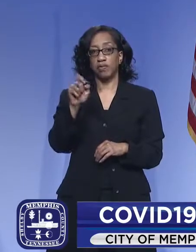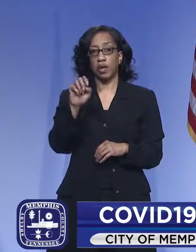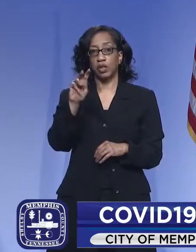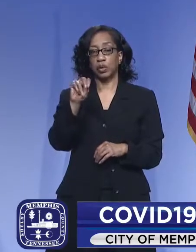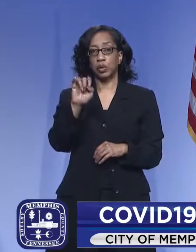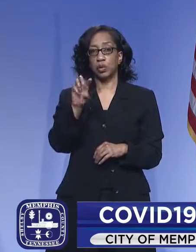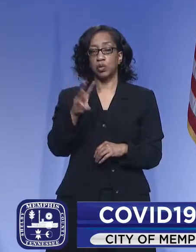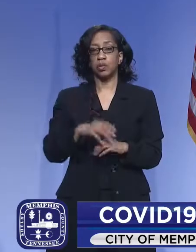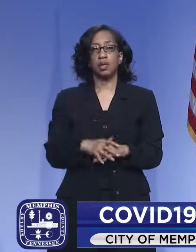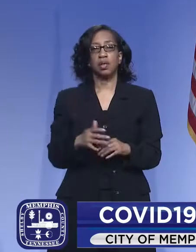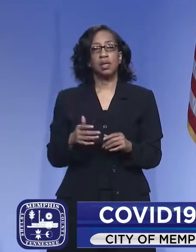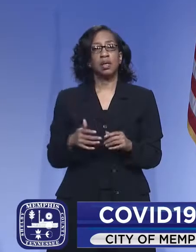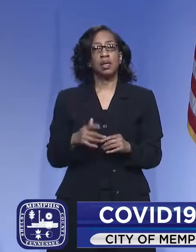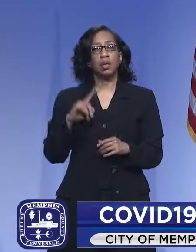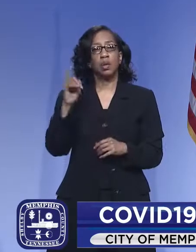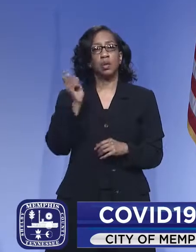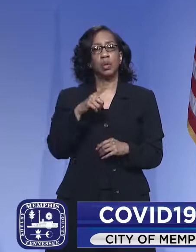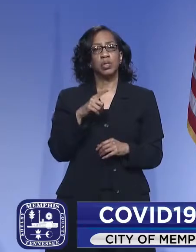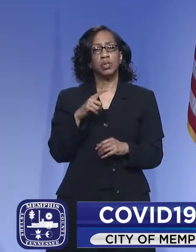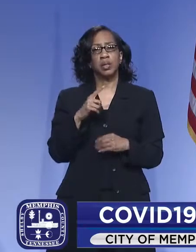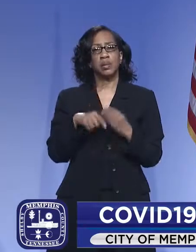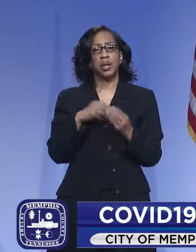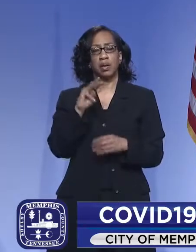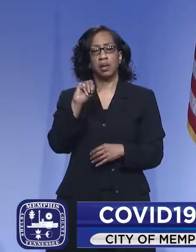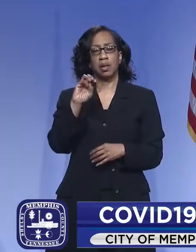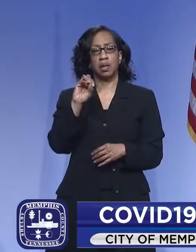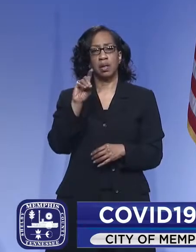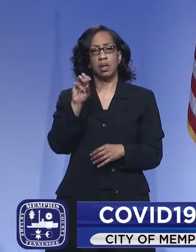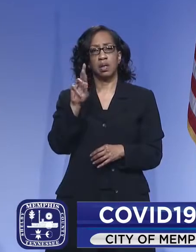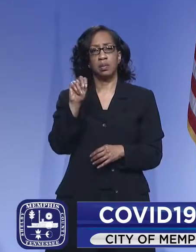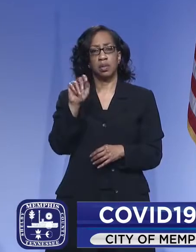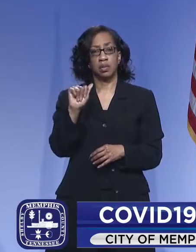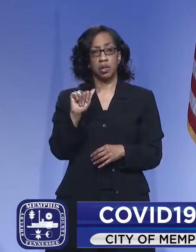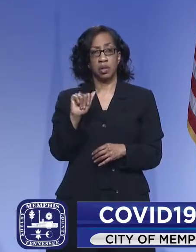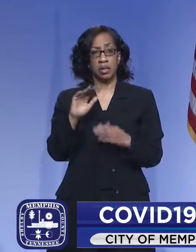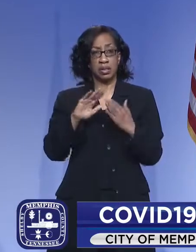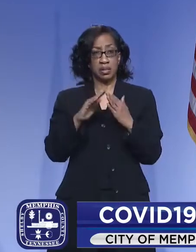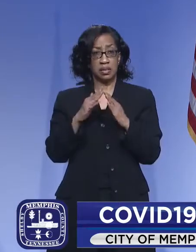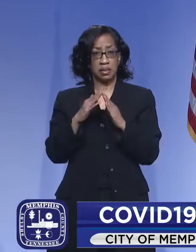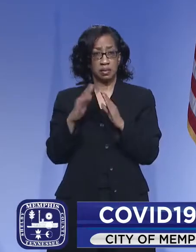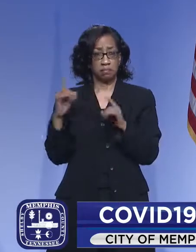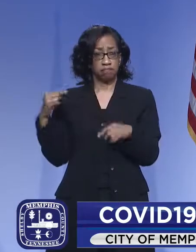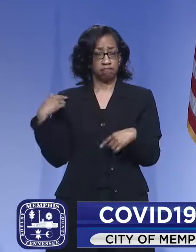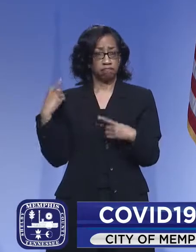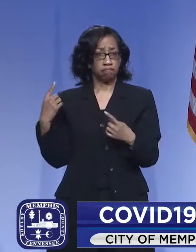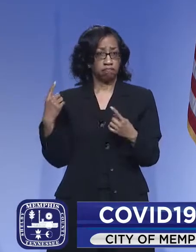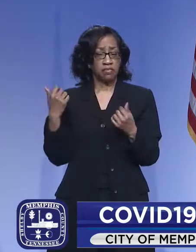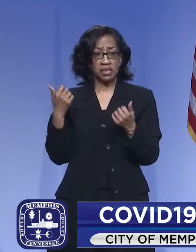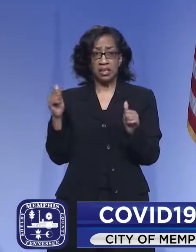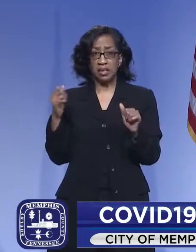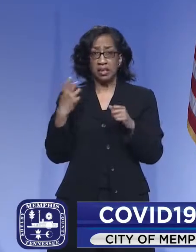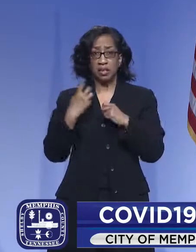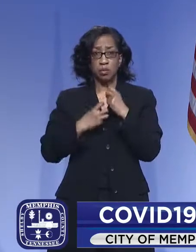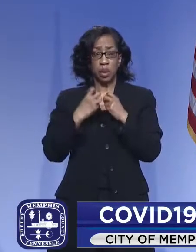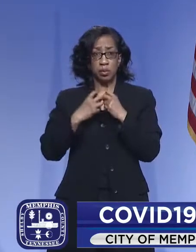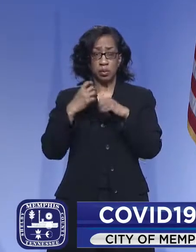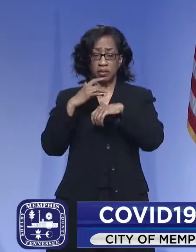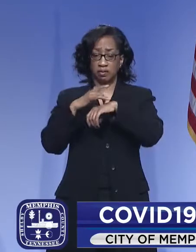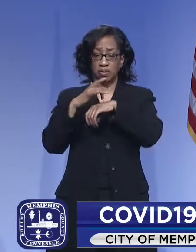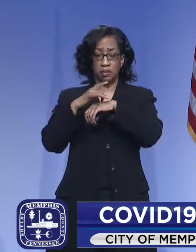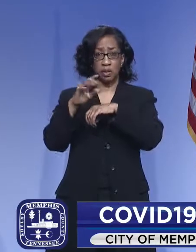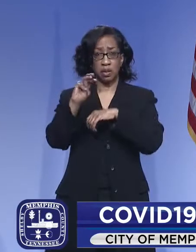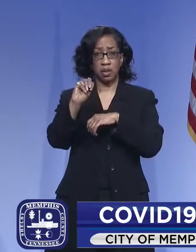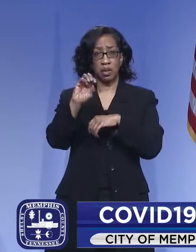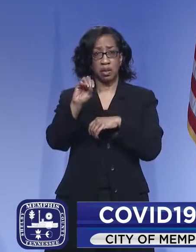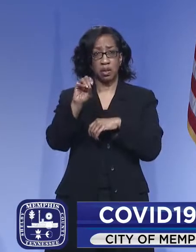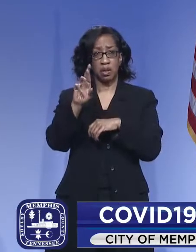Yes, I had a quick question about Moderna. I'm wondering if the city has had any problems when it comes down to the availability of that